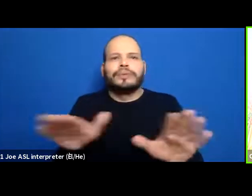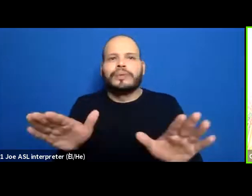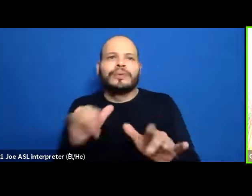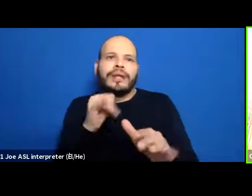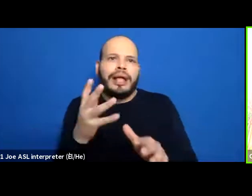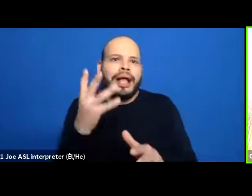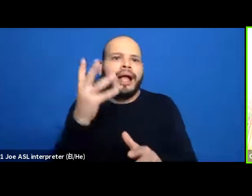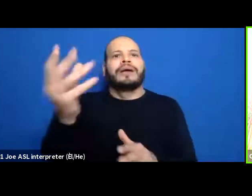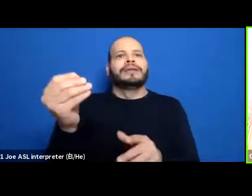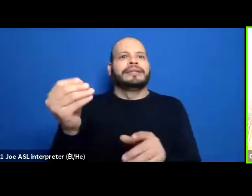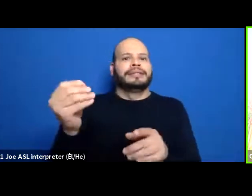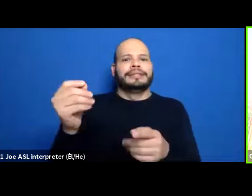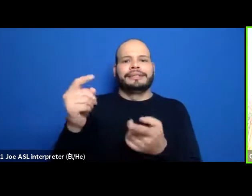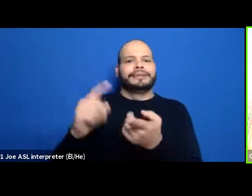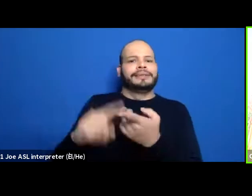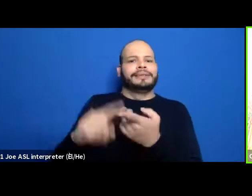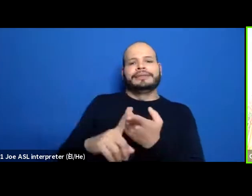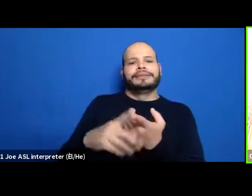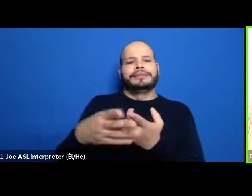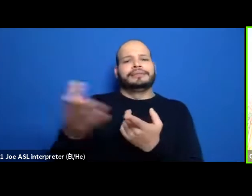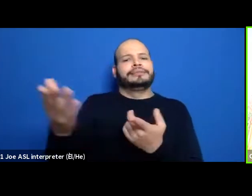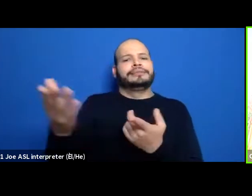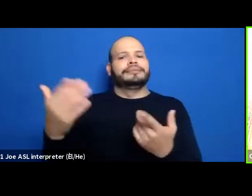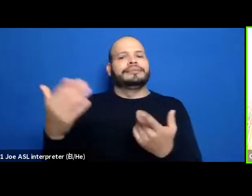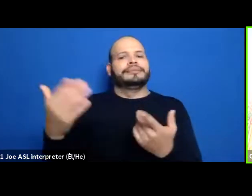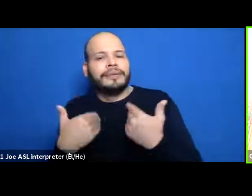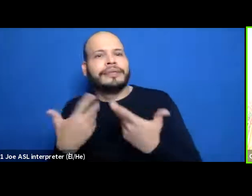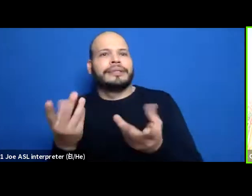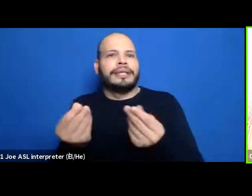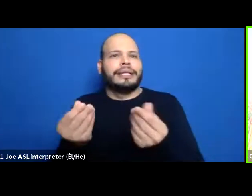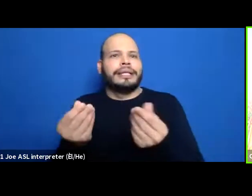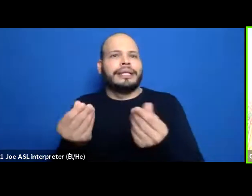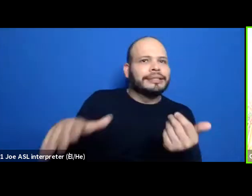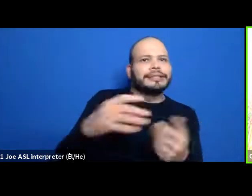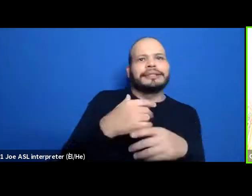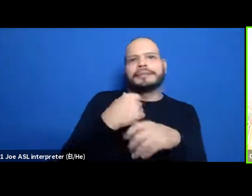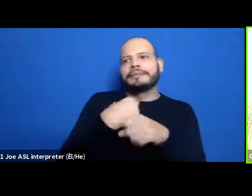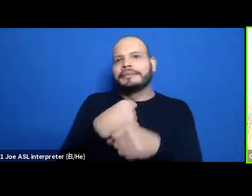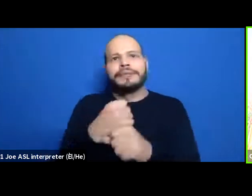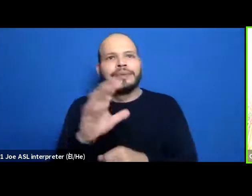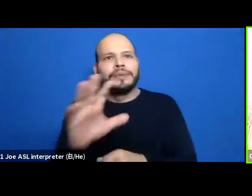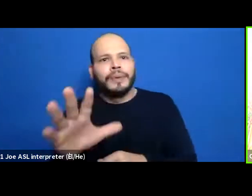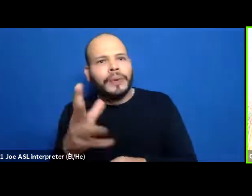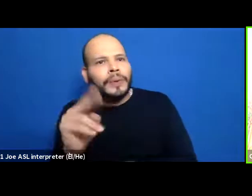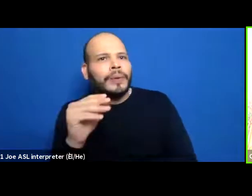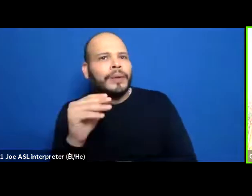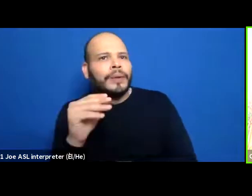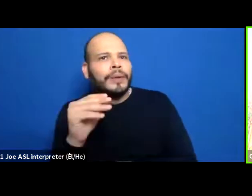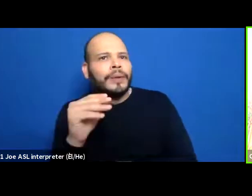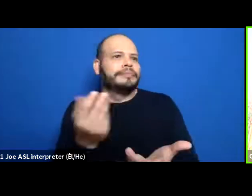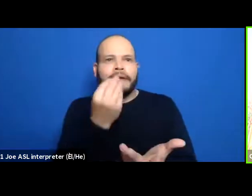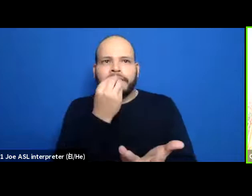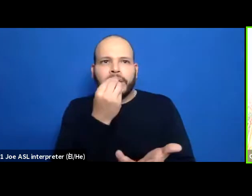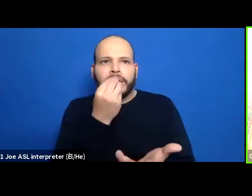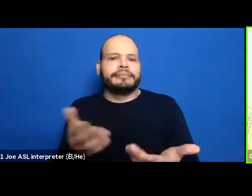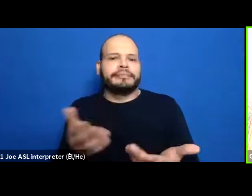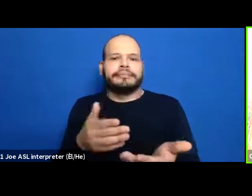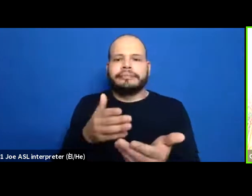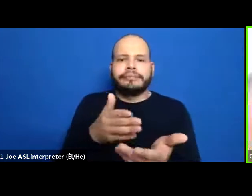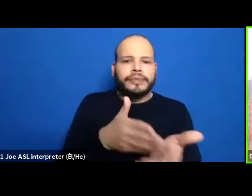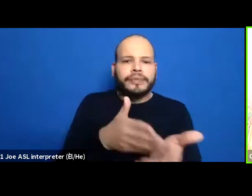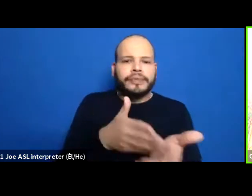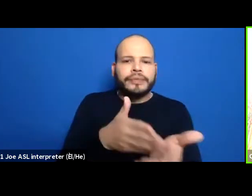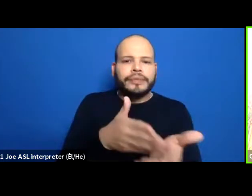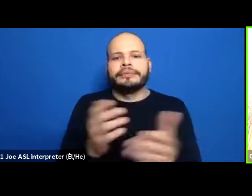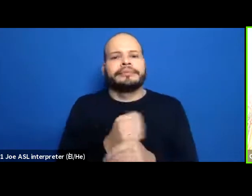cultivating and growing their own food? Are we teaching them how to play outside? Are we teaching them to